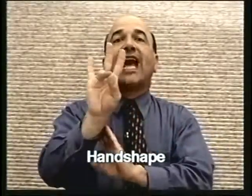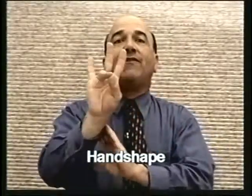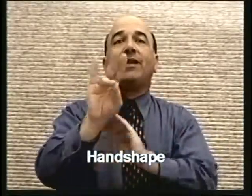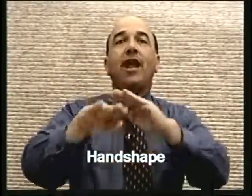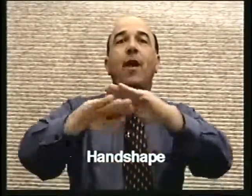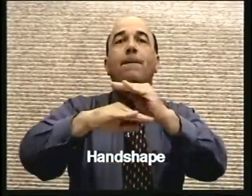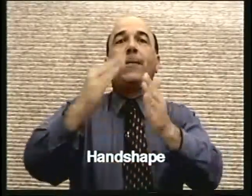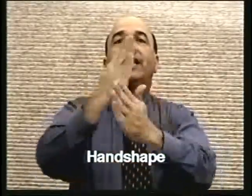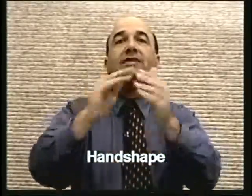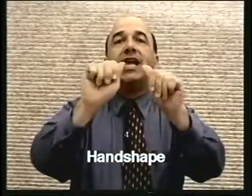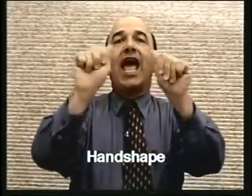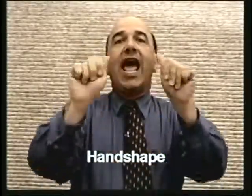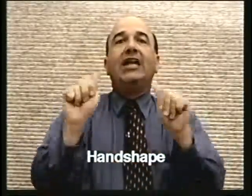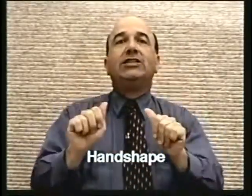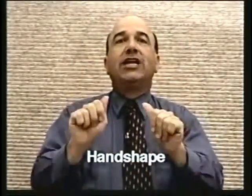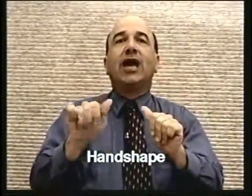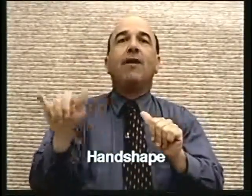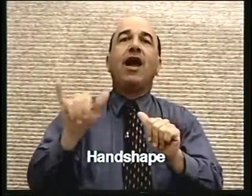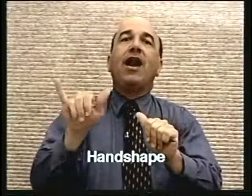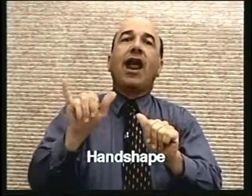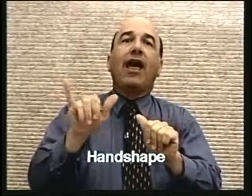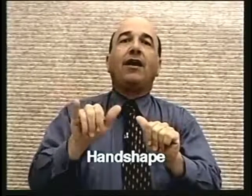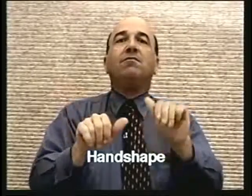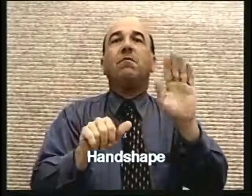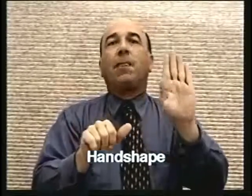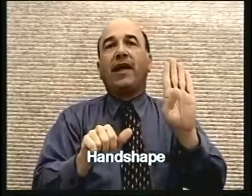7 basic hand shapes like this